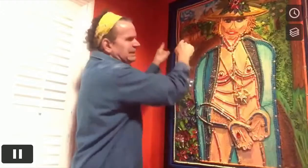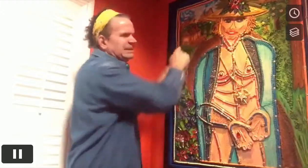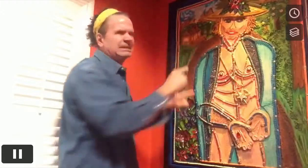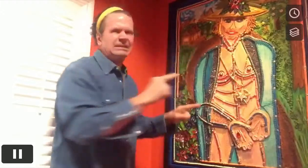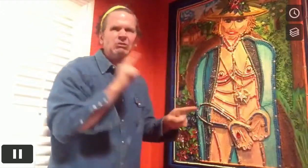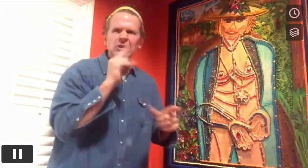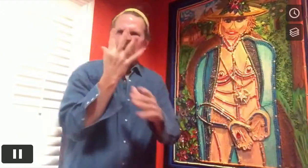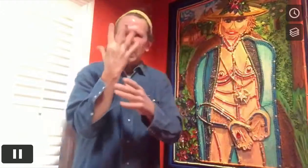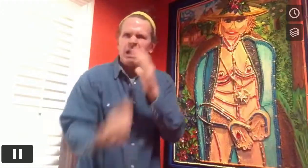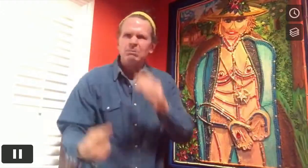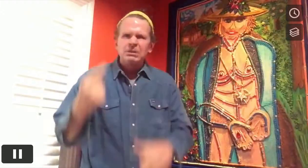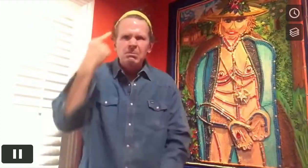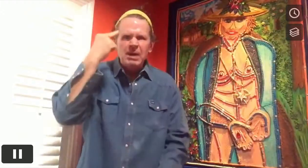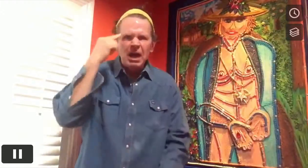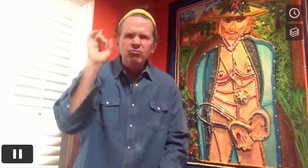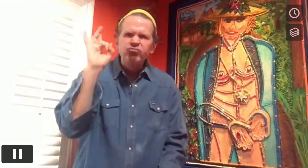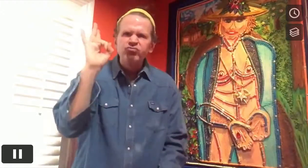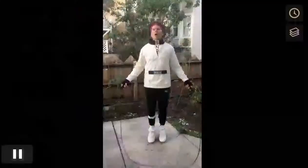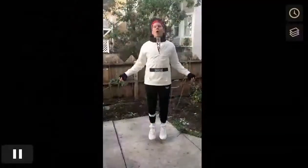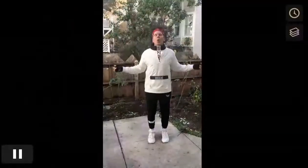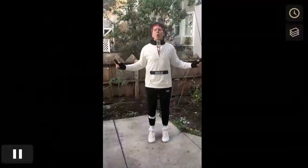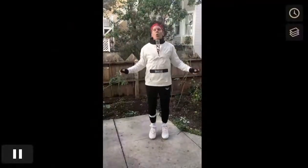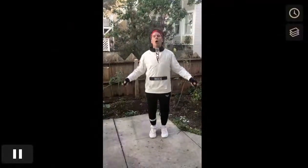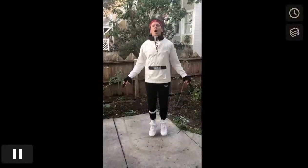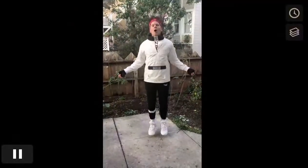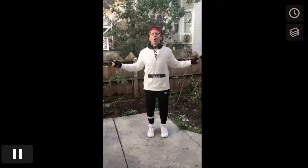there. He's really lost his mind.